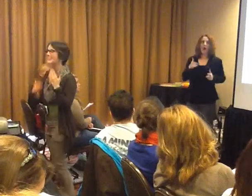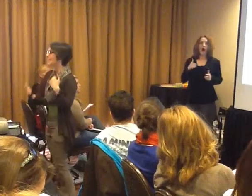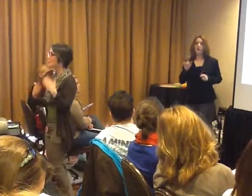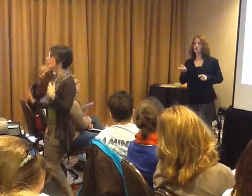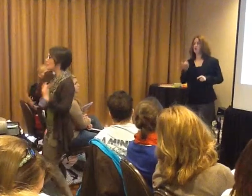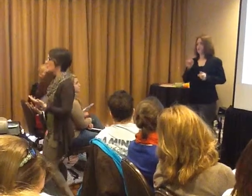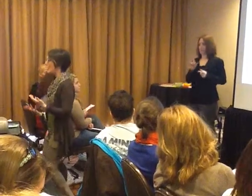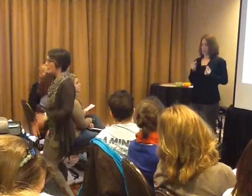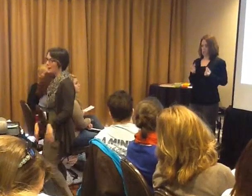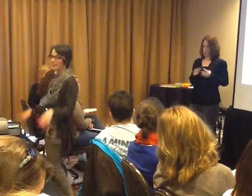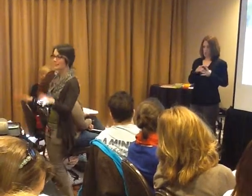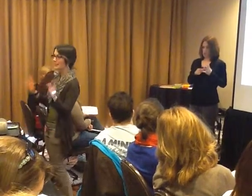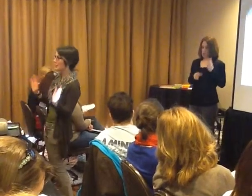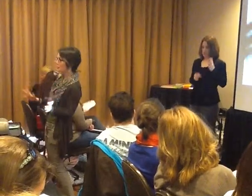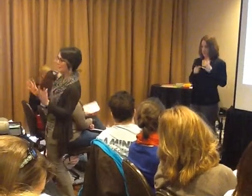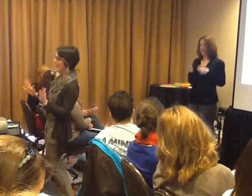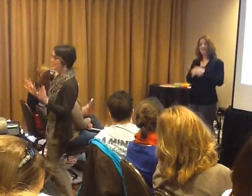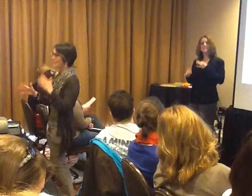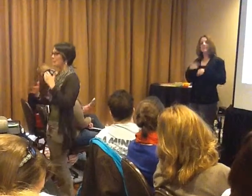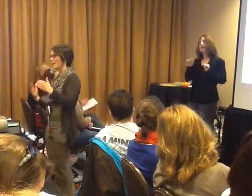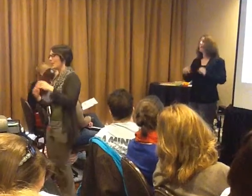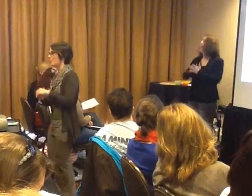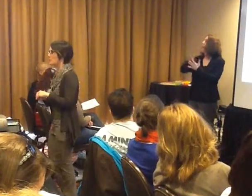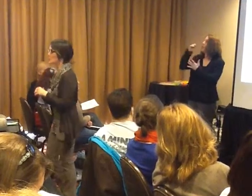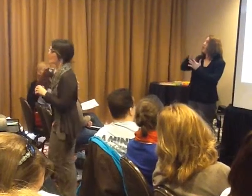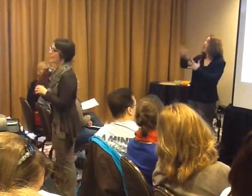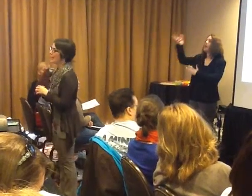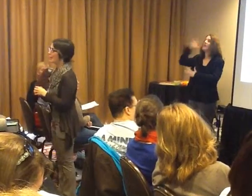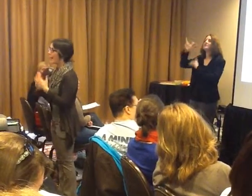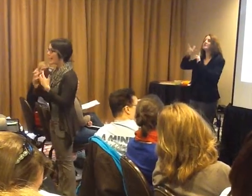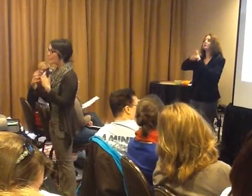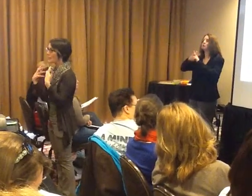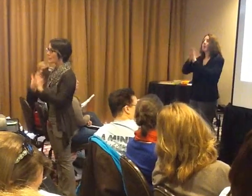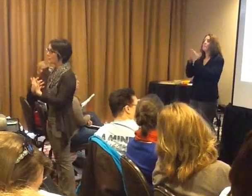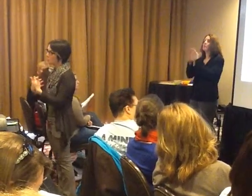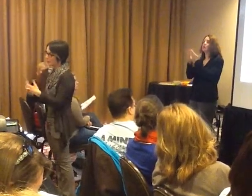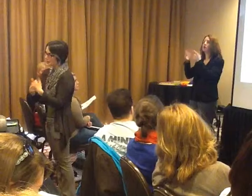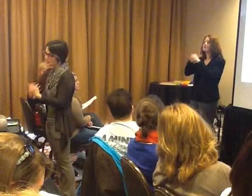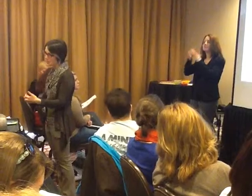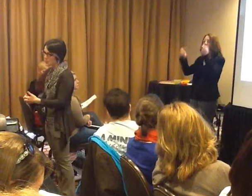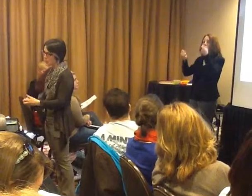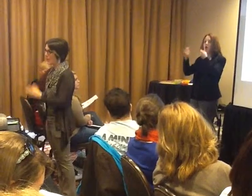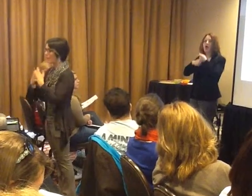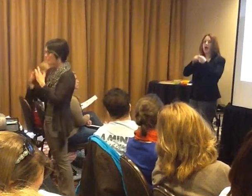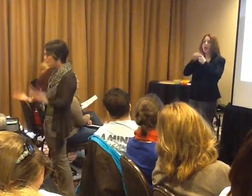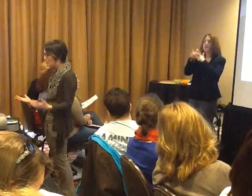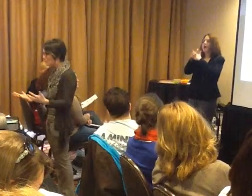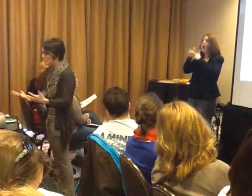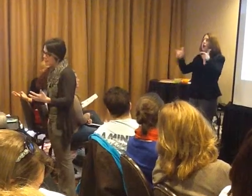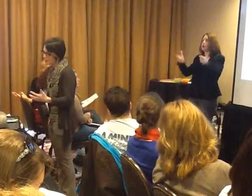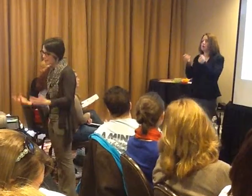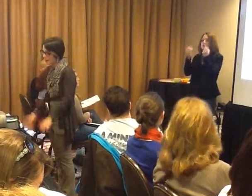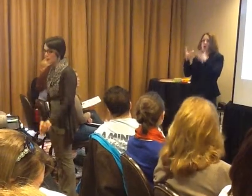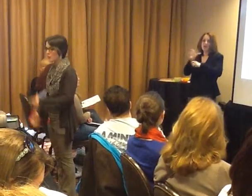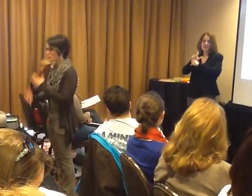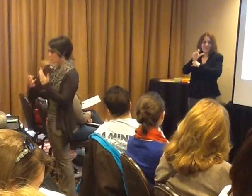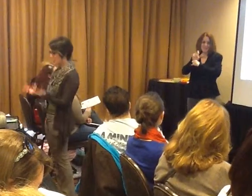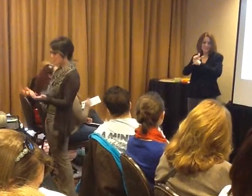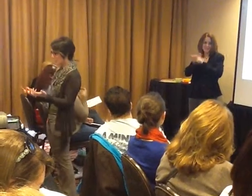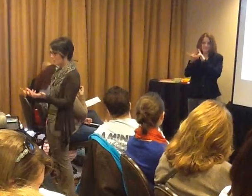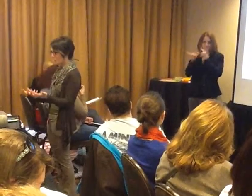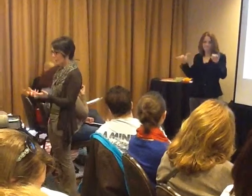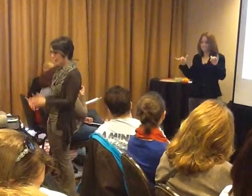now? Instead, I can be learning, or I can be relaxing with my audiobooks. I am a huge multitasker. I live for multitasking.